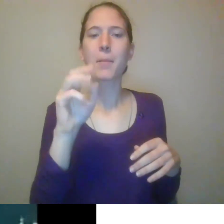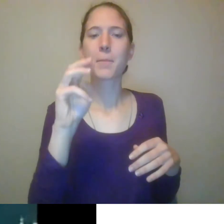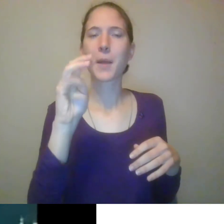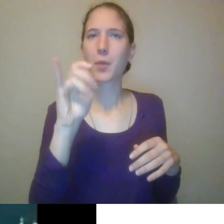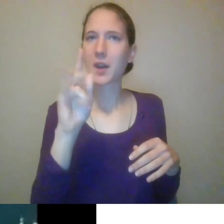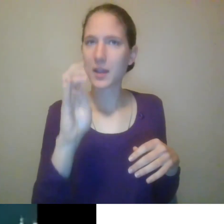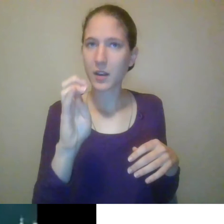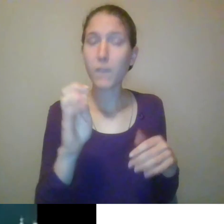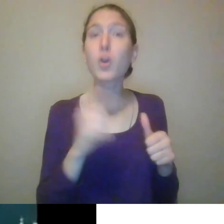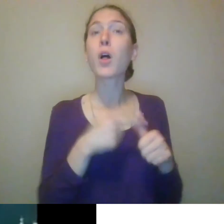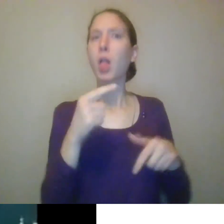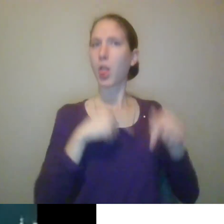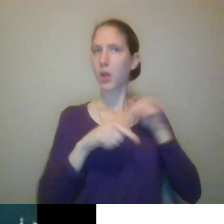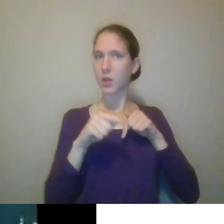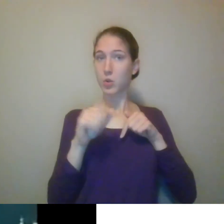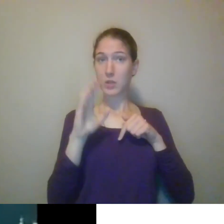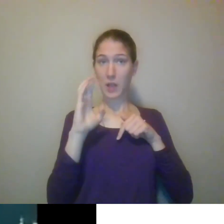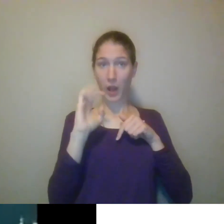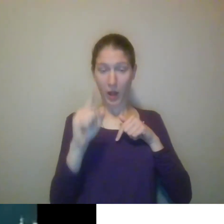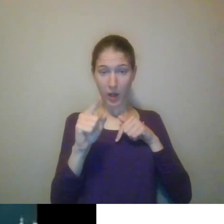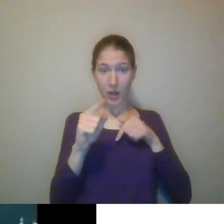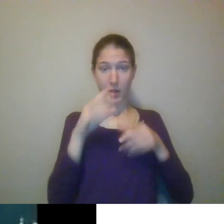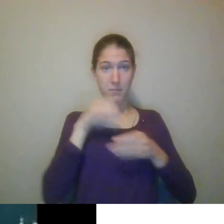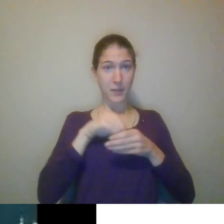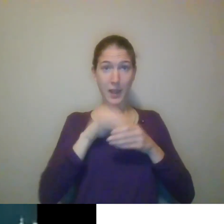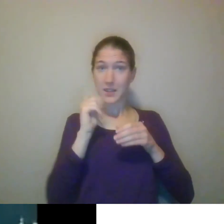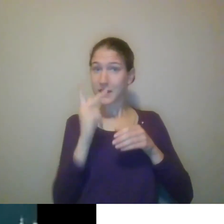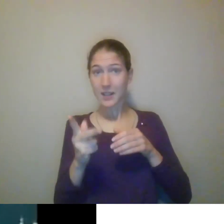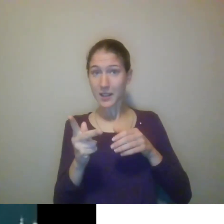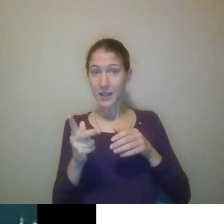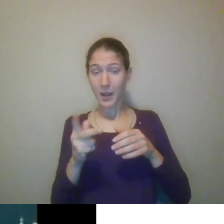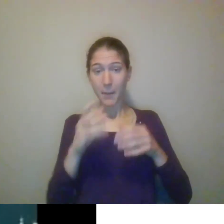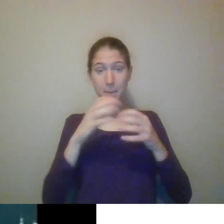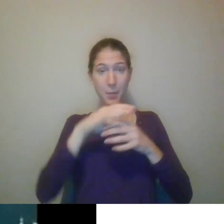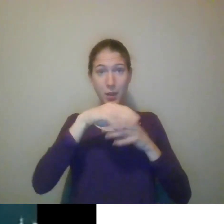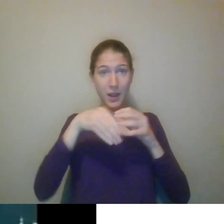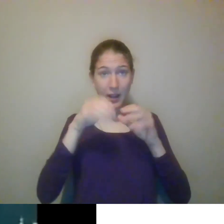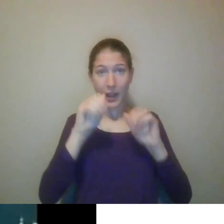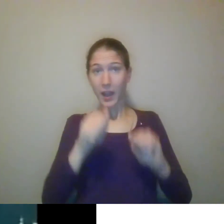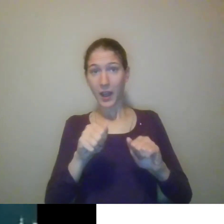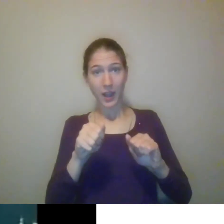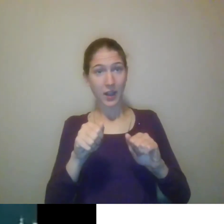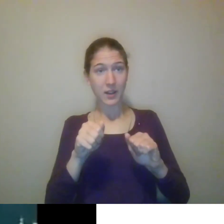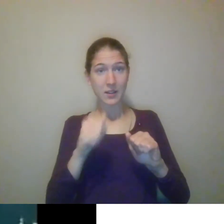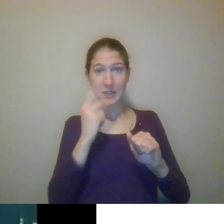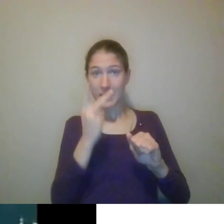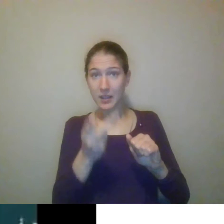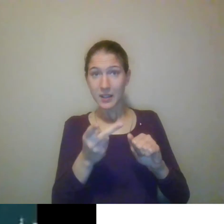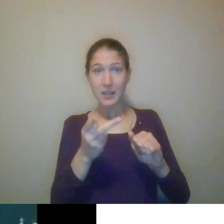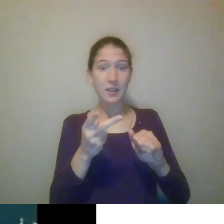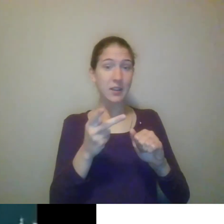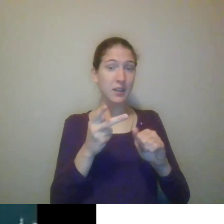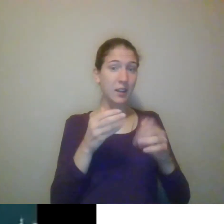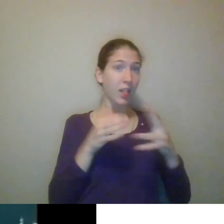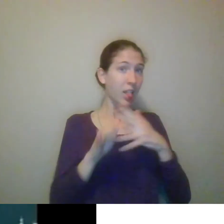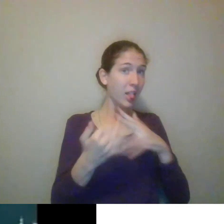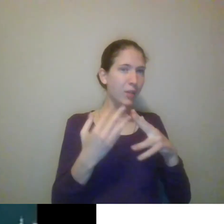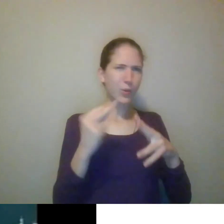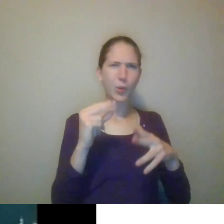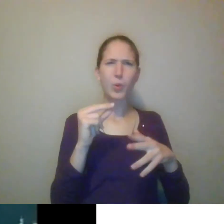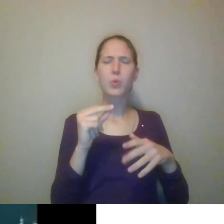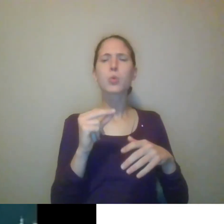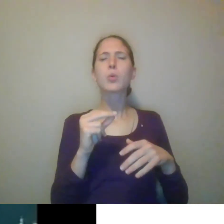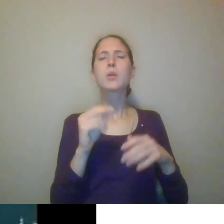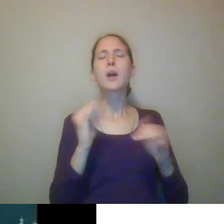cells? Okay, are we going to be able to play with any of your membranes? No. So, how about if I used one of the larger